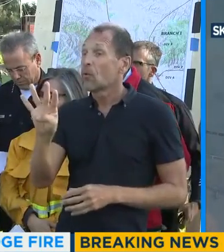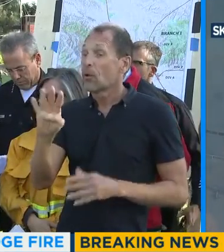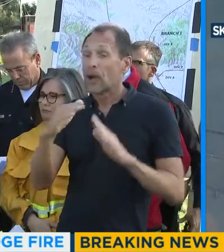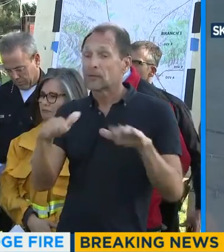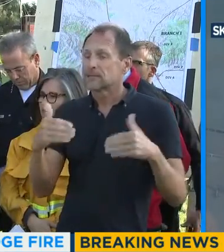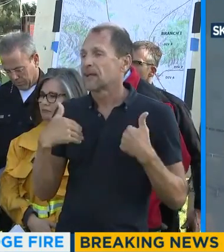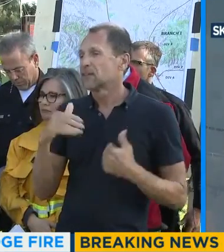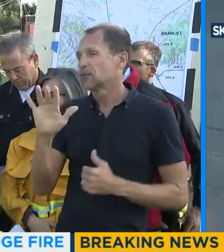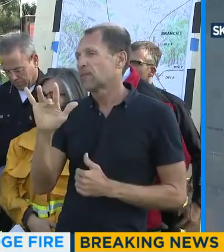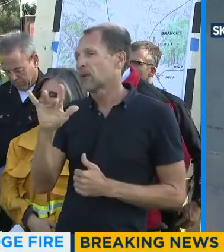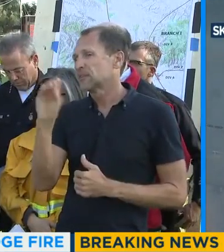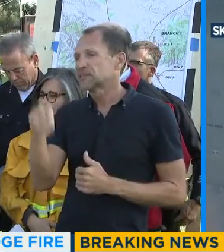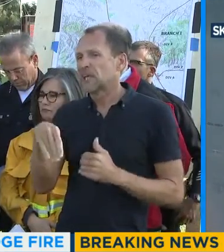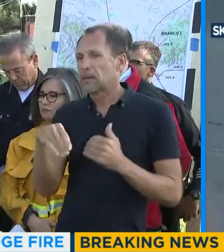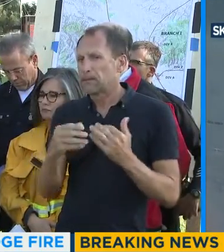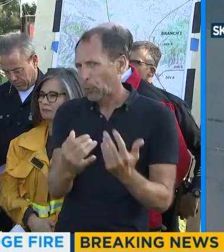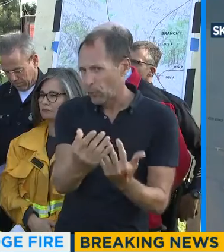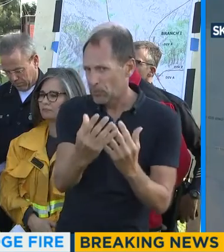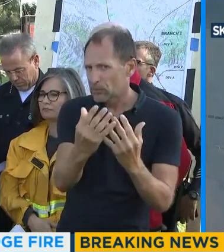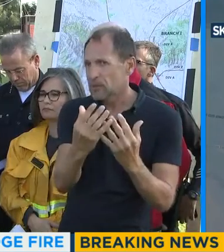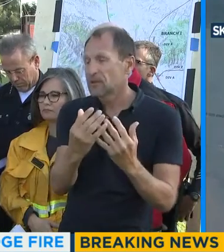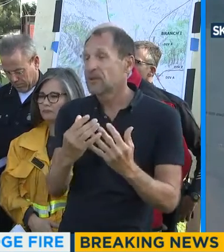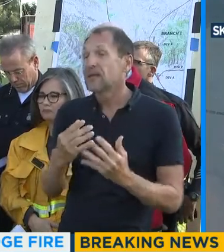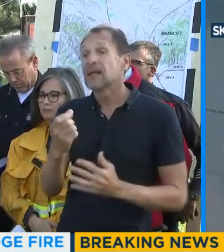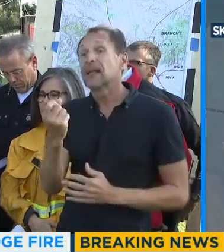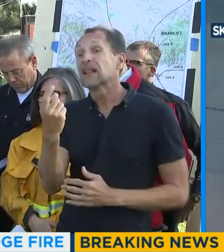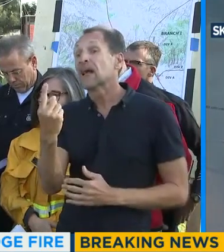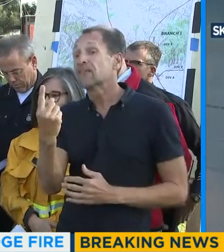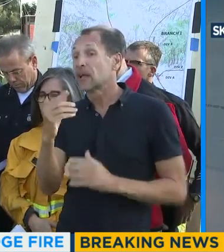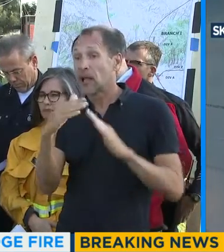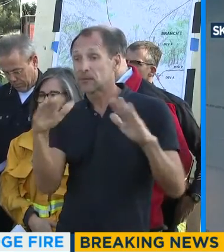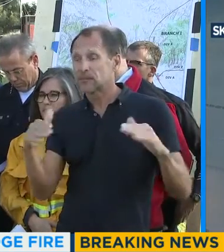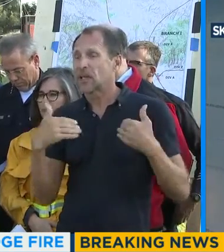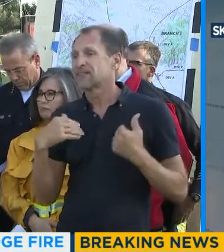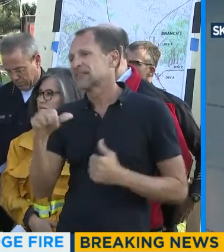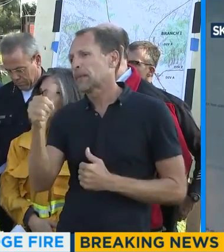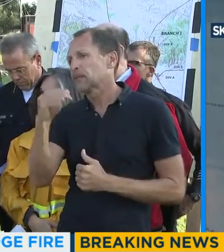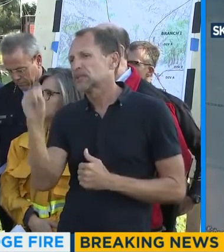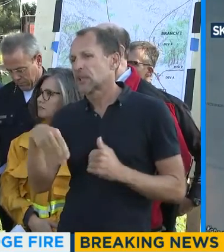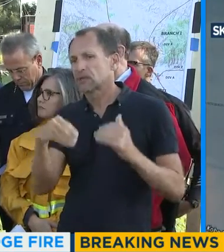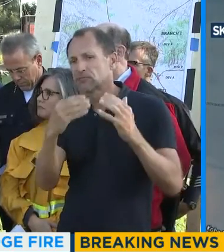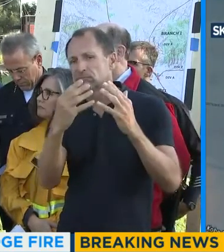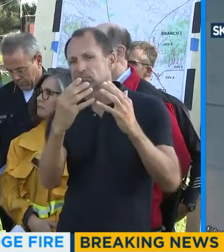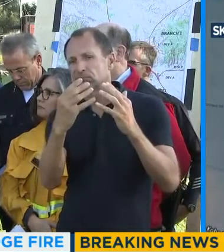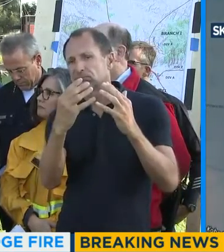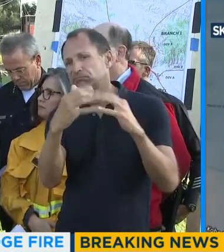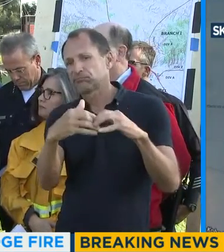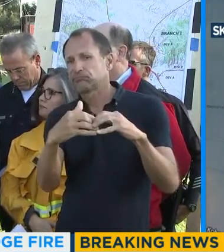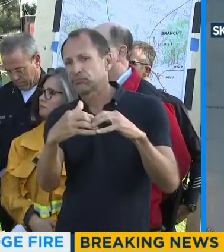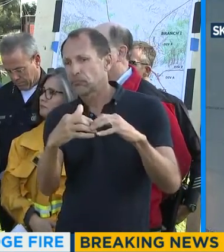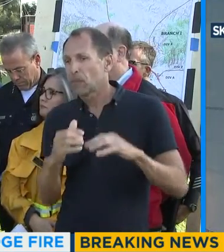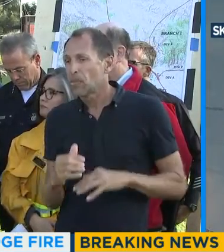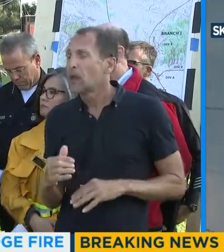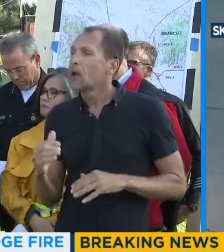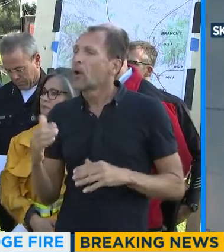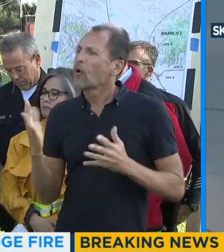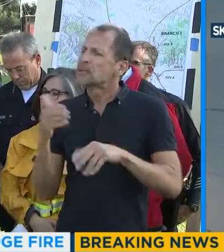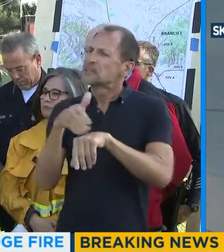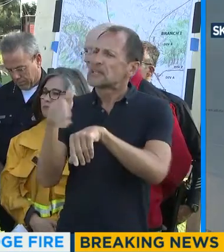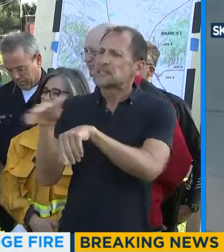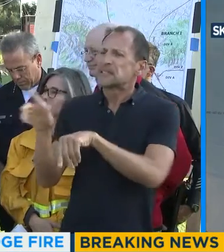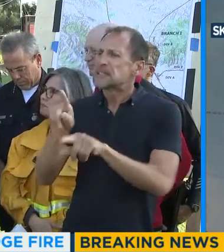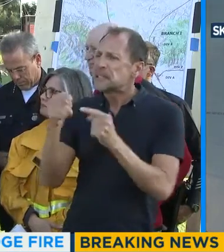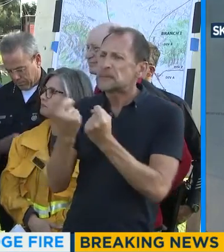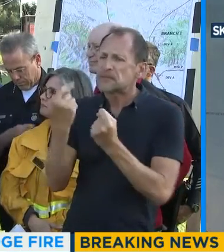25% loss, and 11 have a 10% loss. We put out teams of inspectors to do property damage.